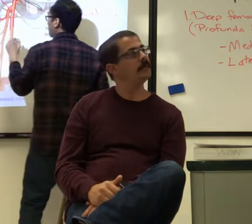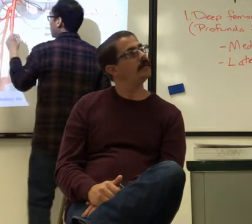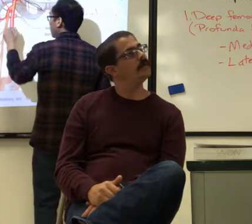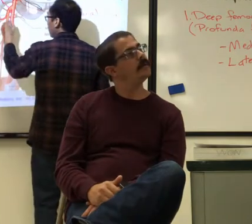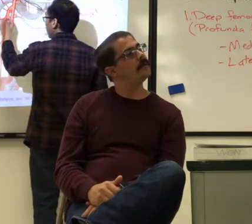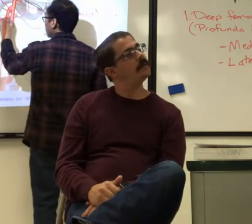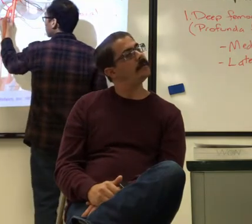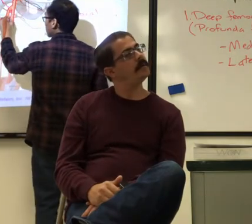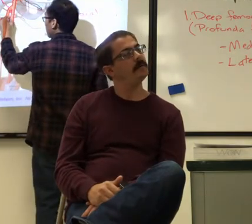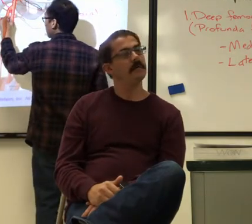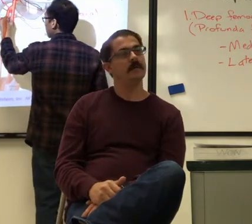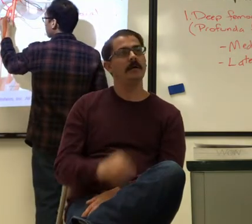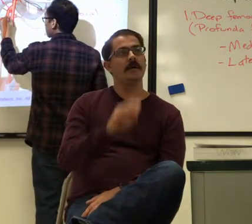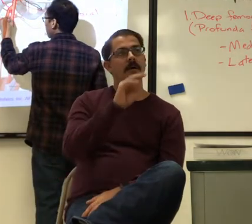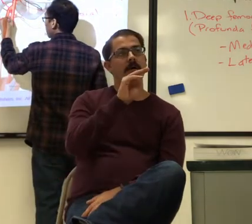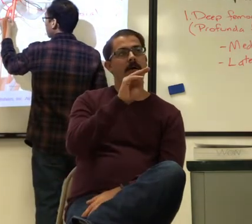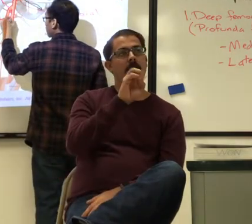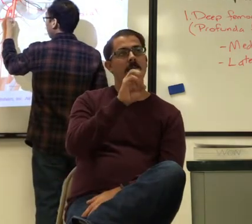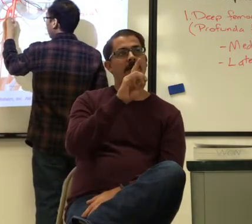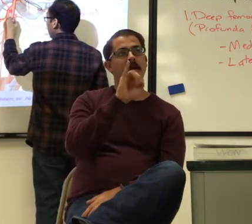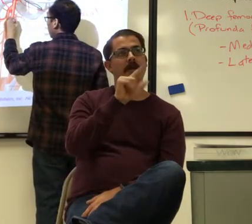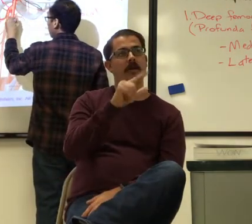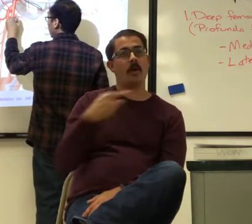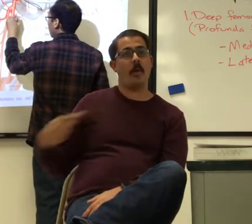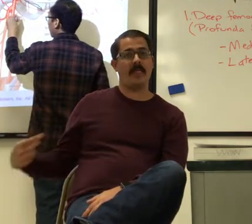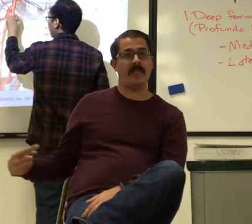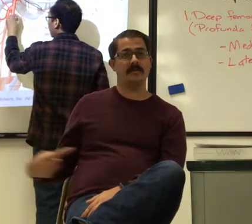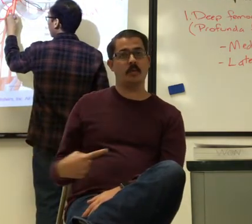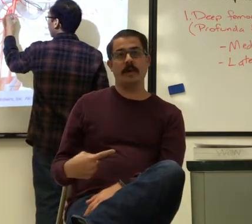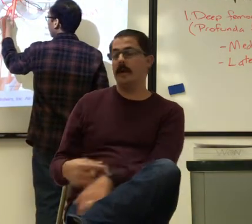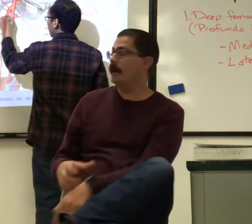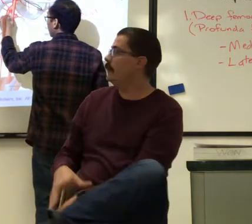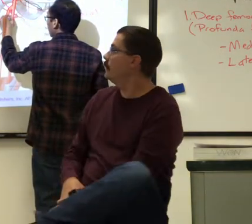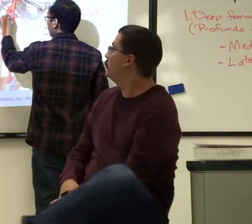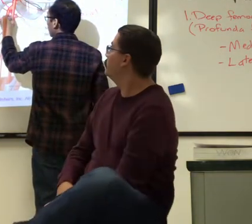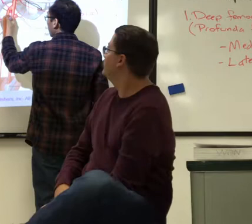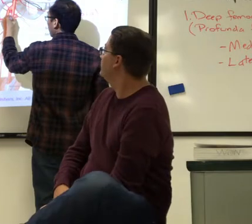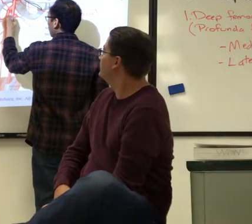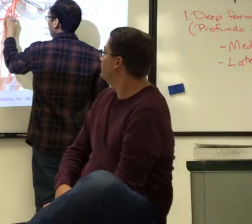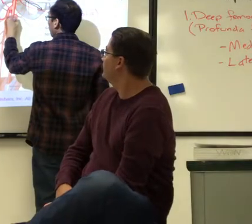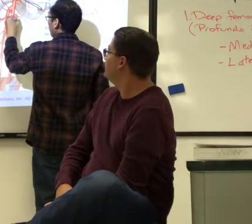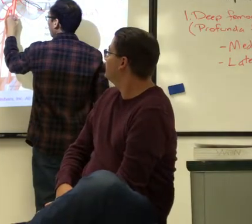And then the medial one, it's coming this way.